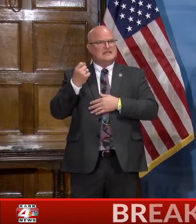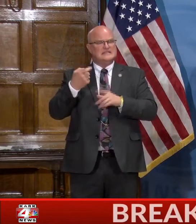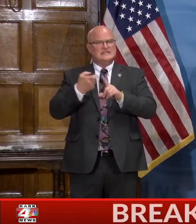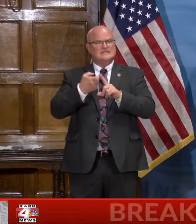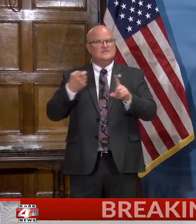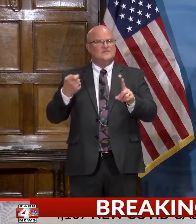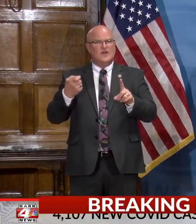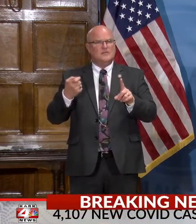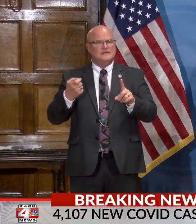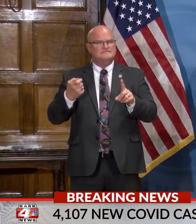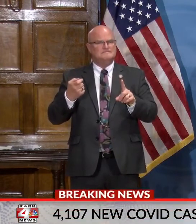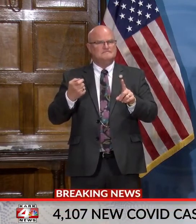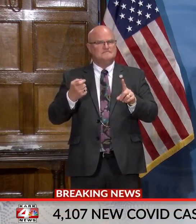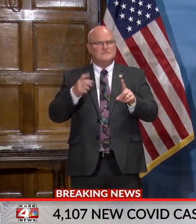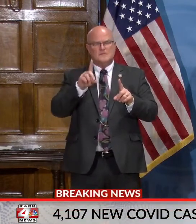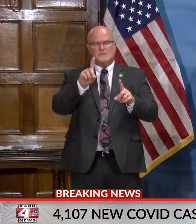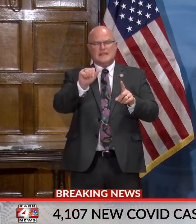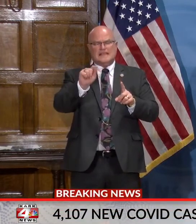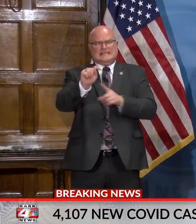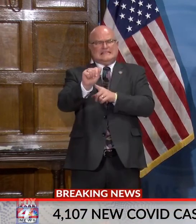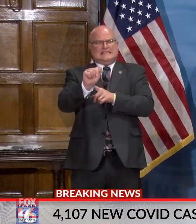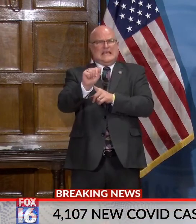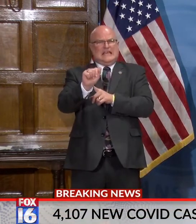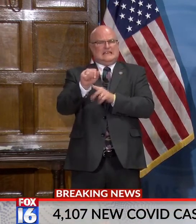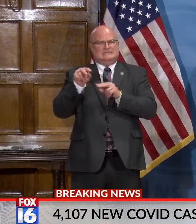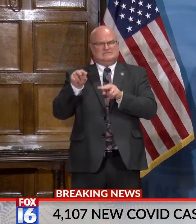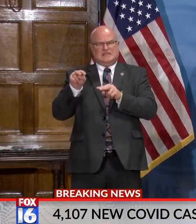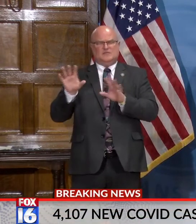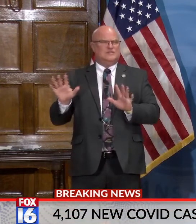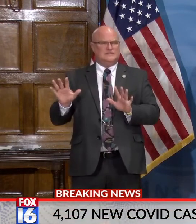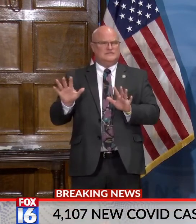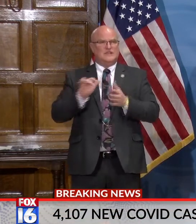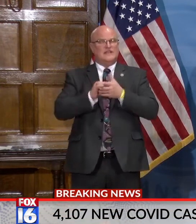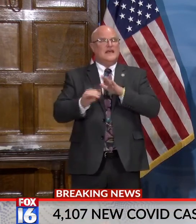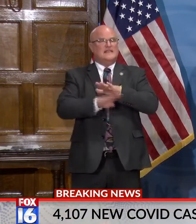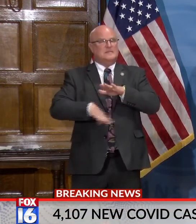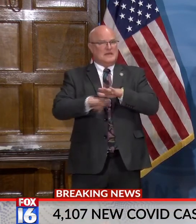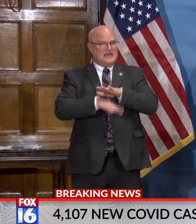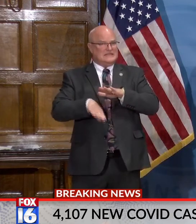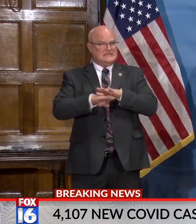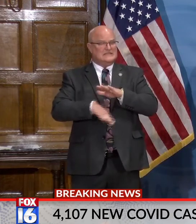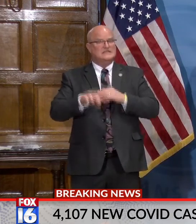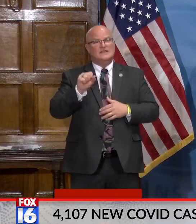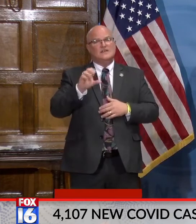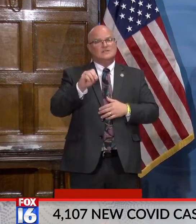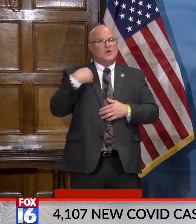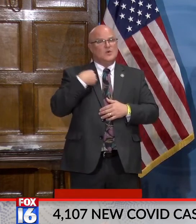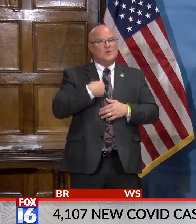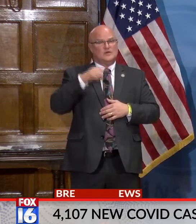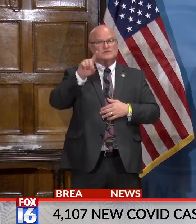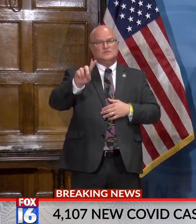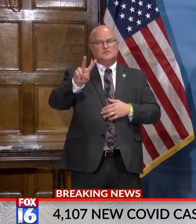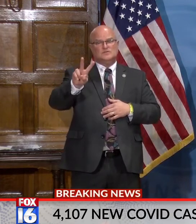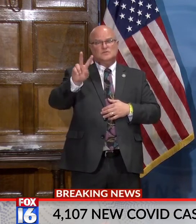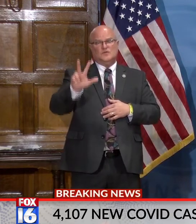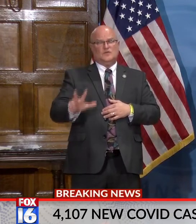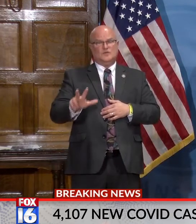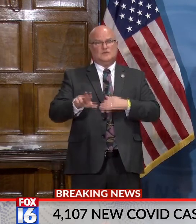a data standpoint. And so that's the basis of it. And so we're at 2/3